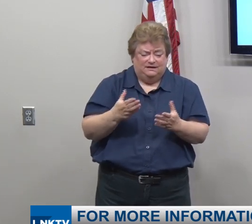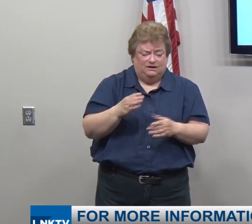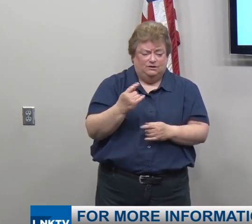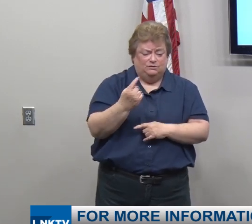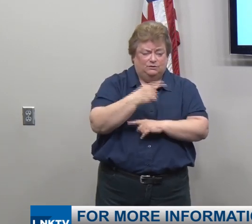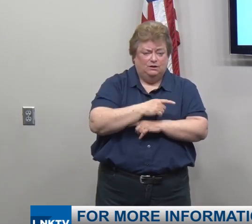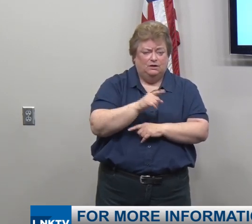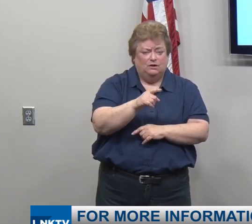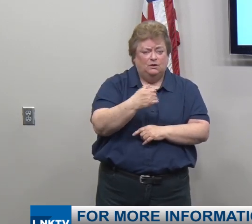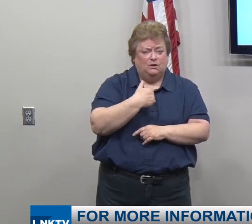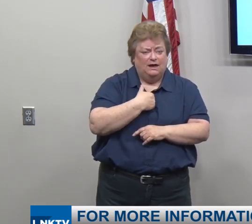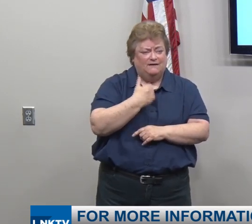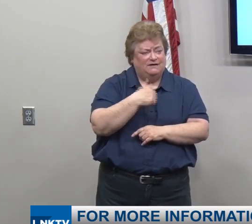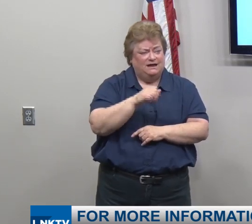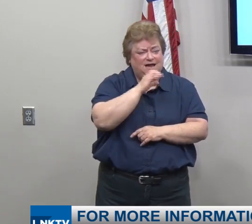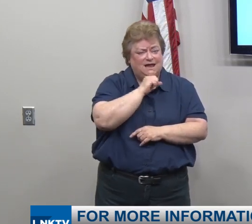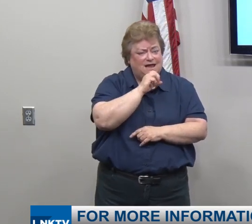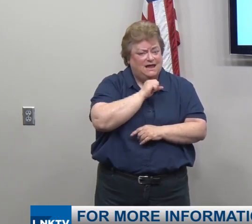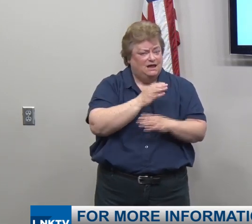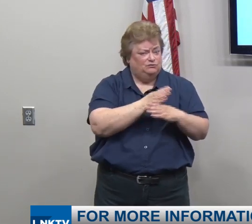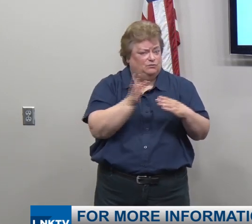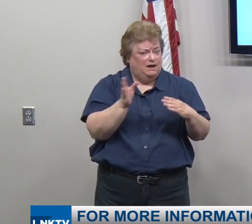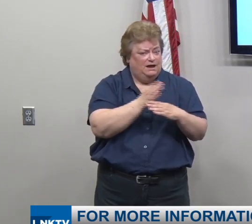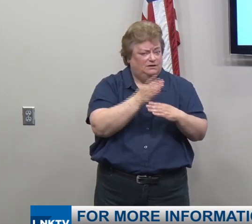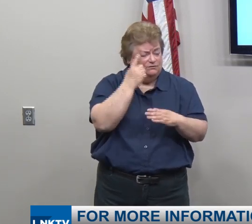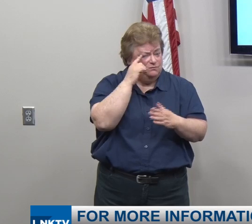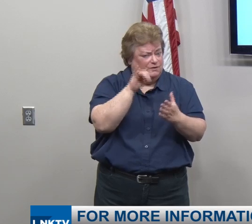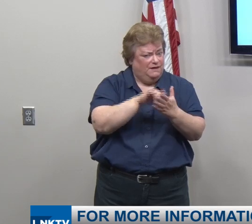have an age range of those?